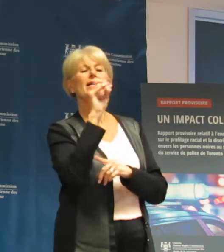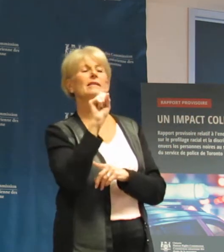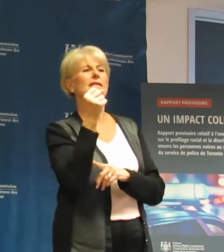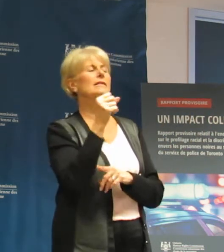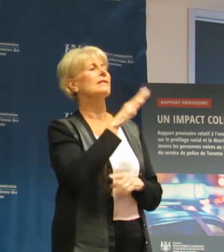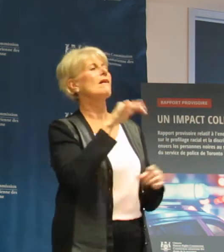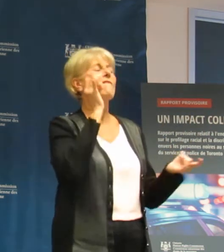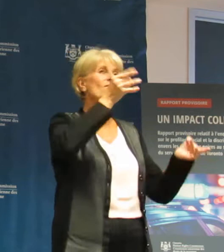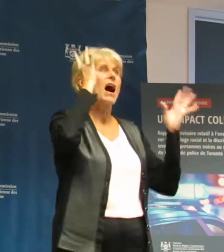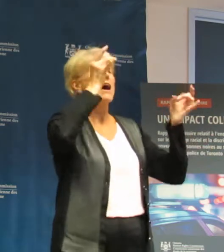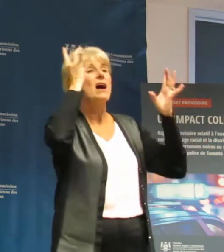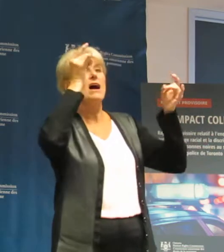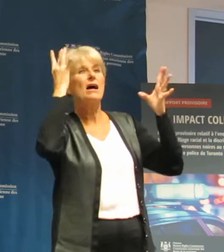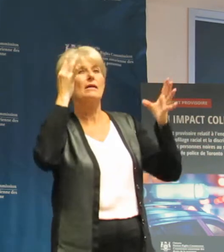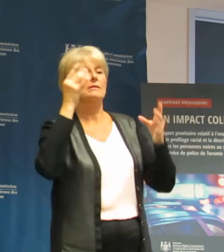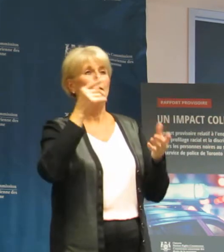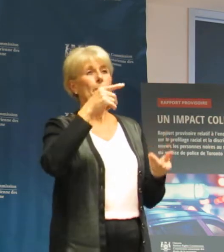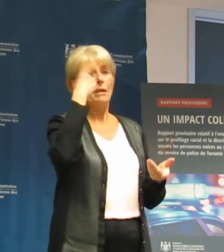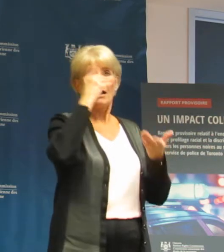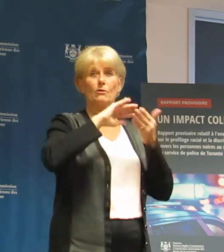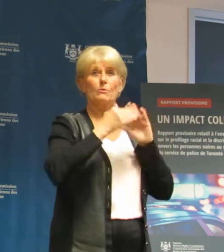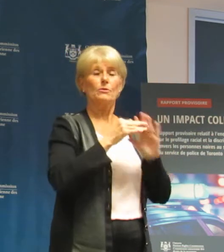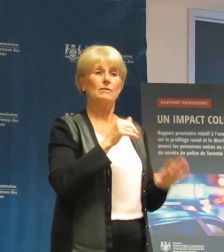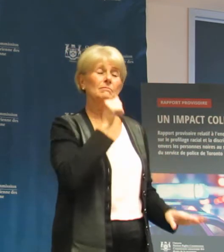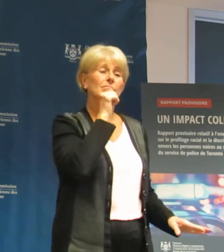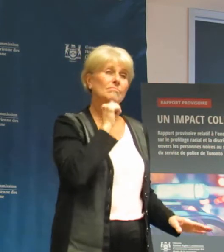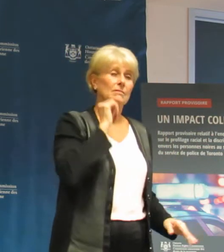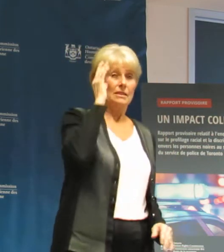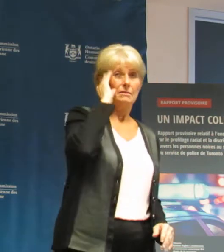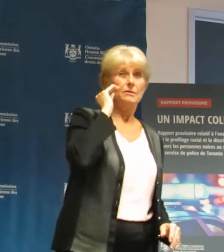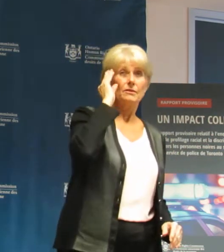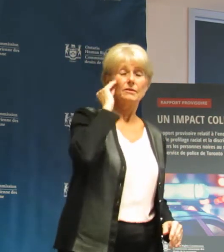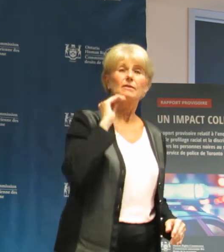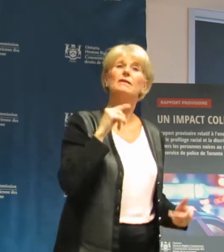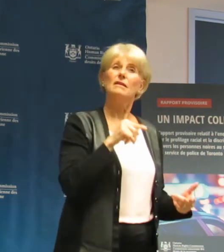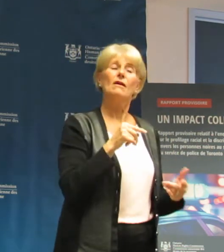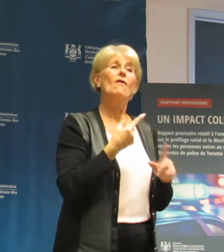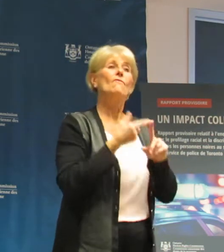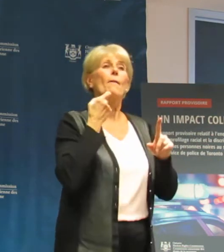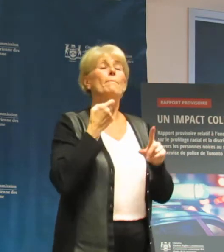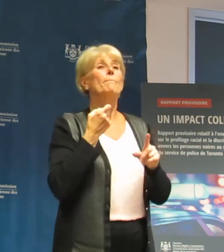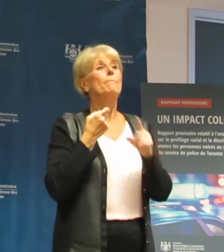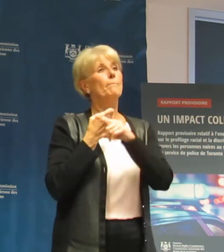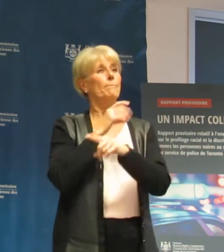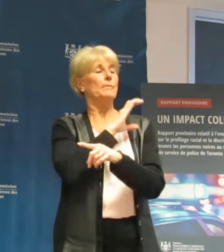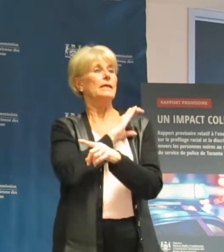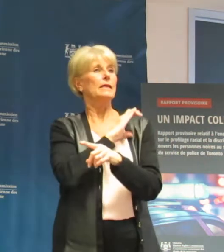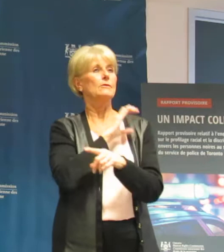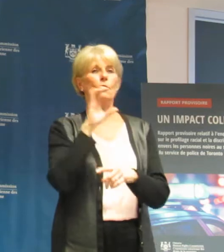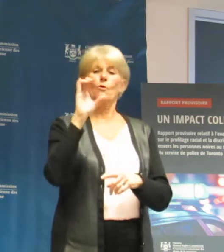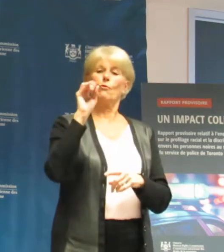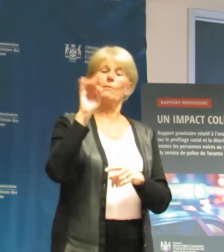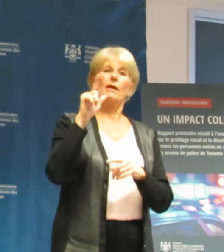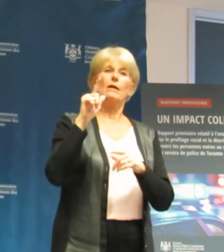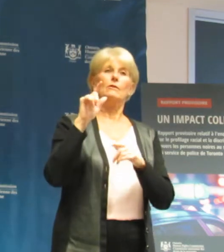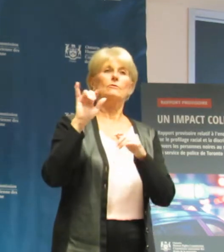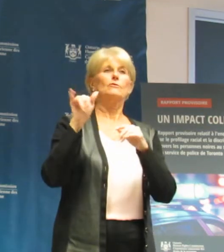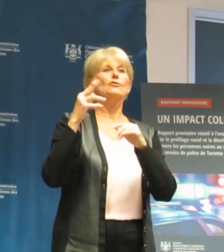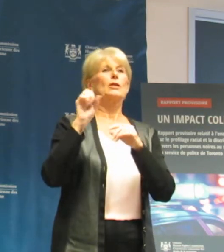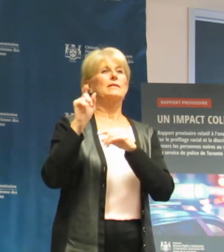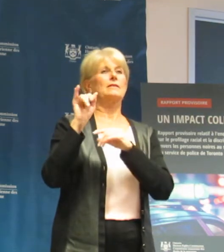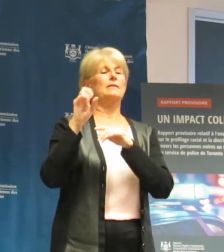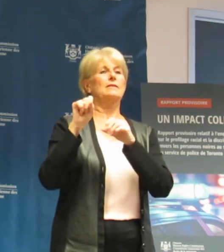violence the Black community experienced came from the police and the criminal justice system